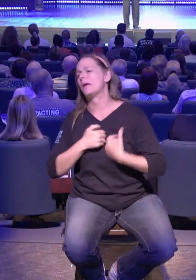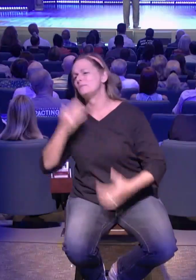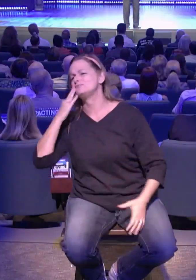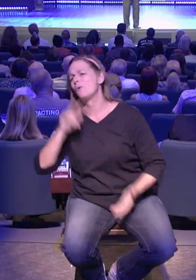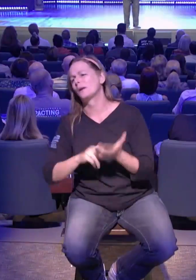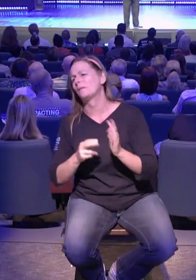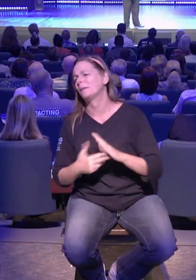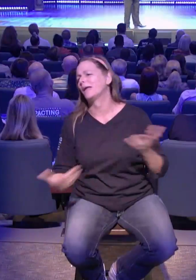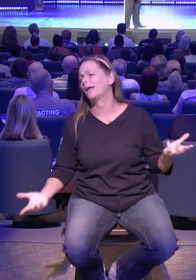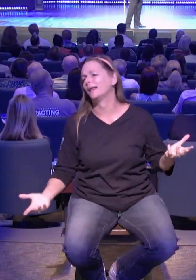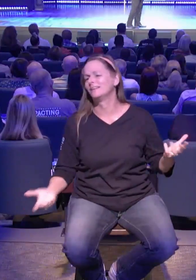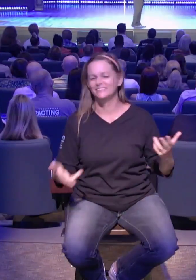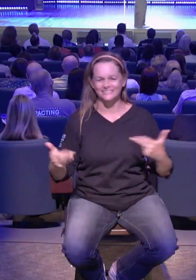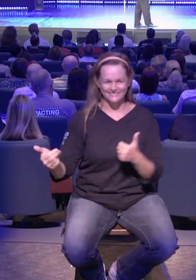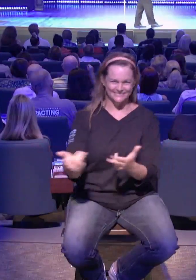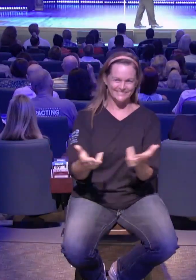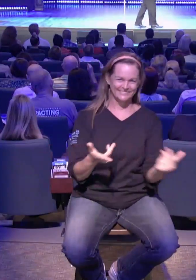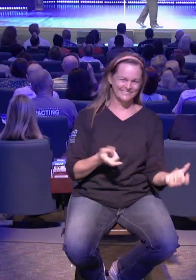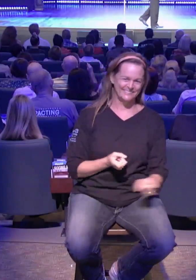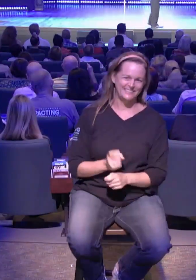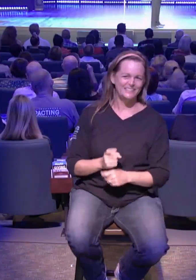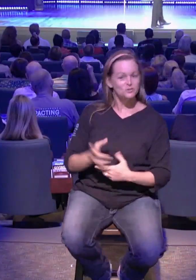about.